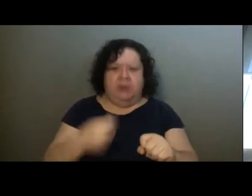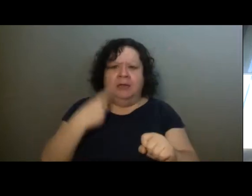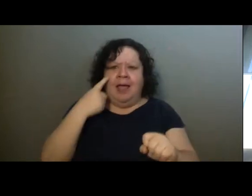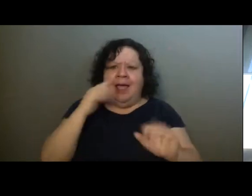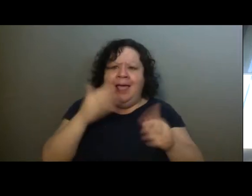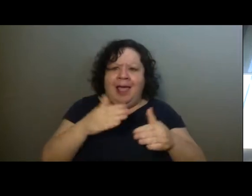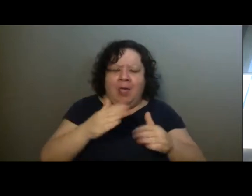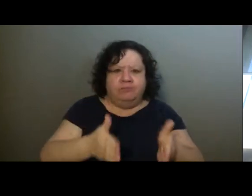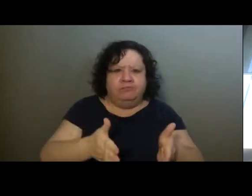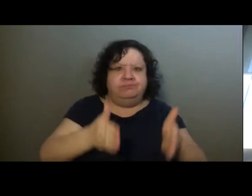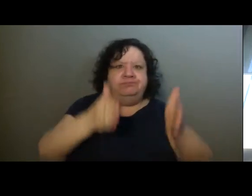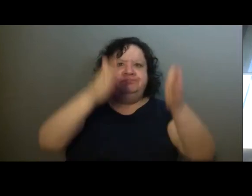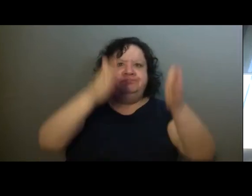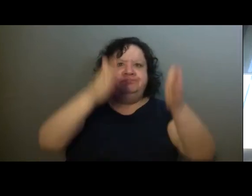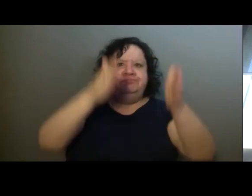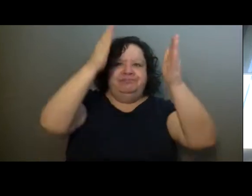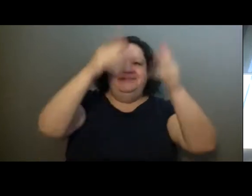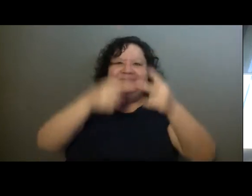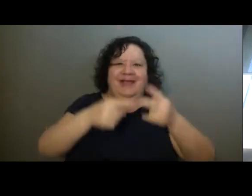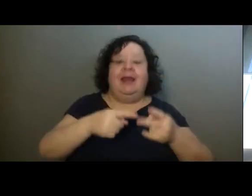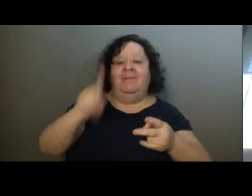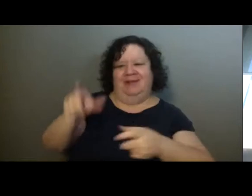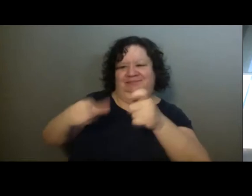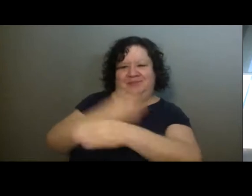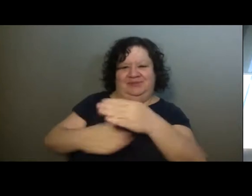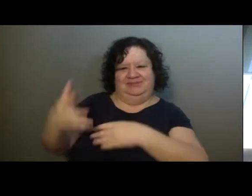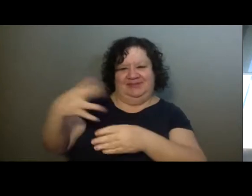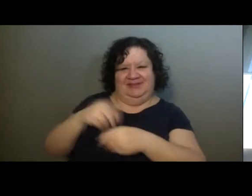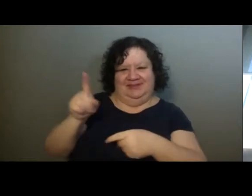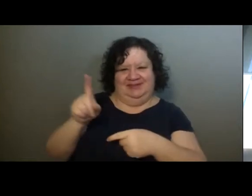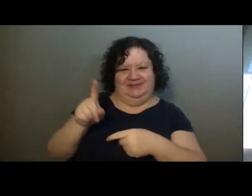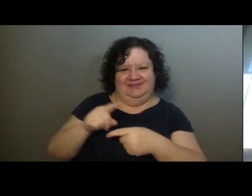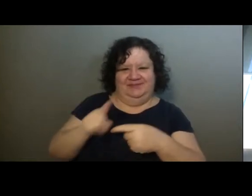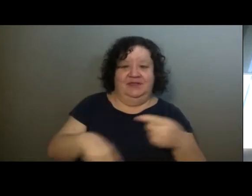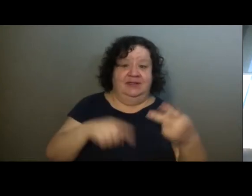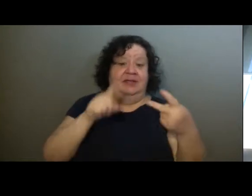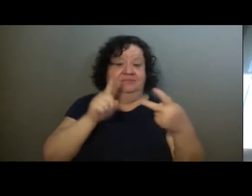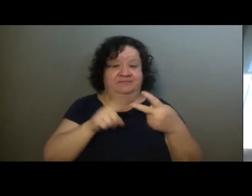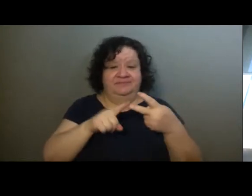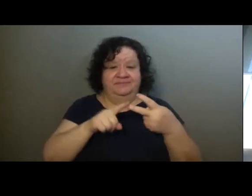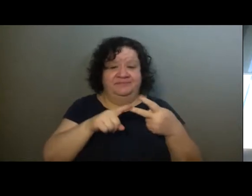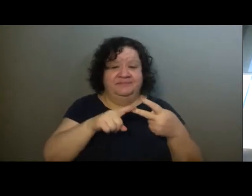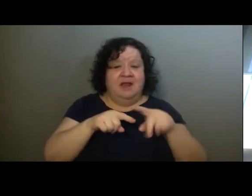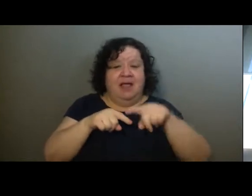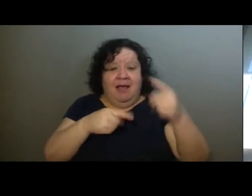the participants said it before me, the importance of working and engaging